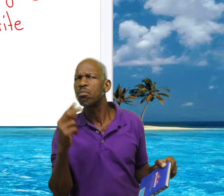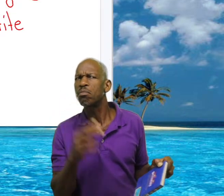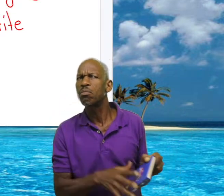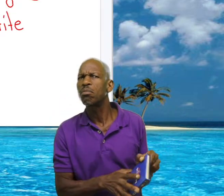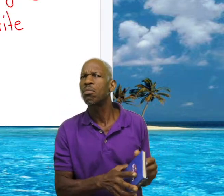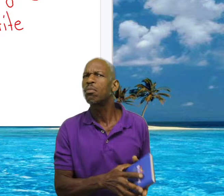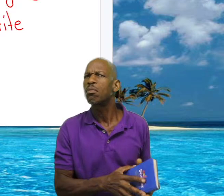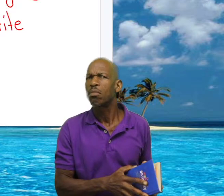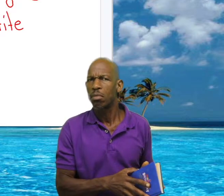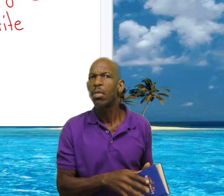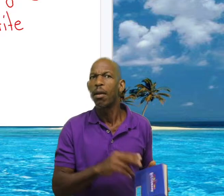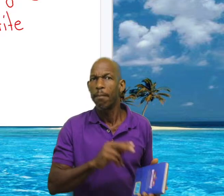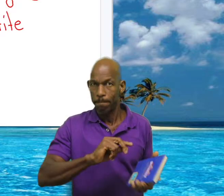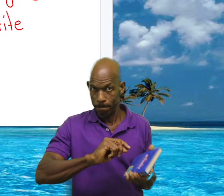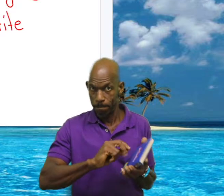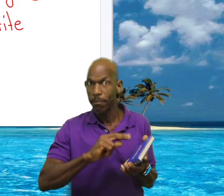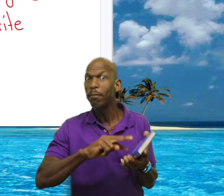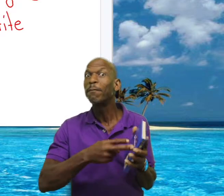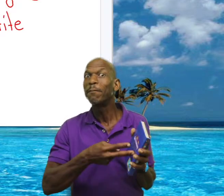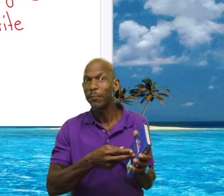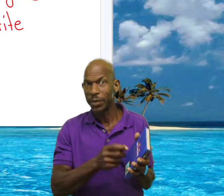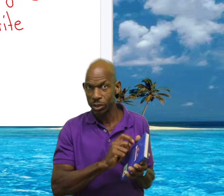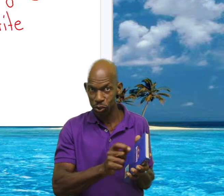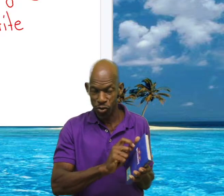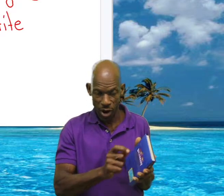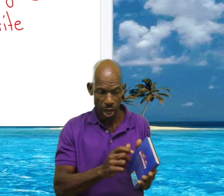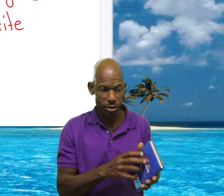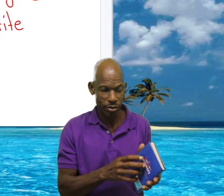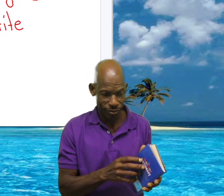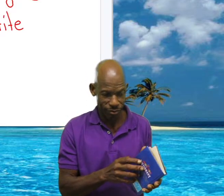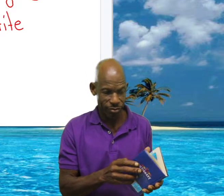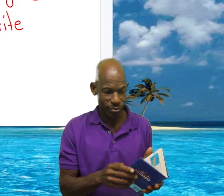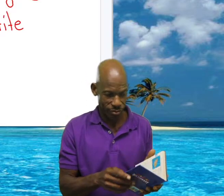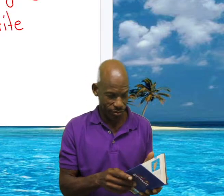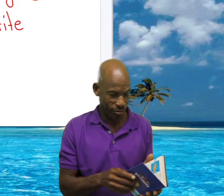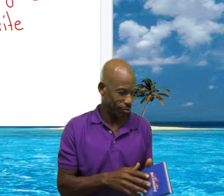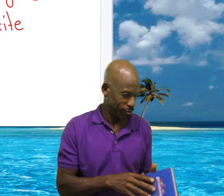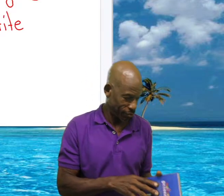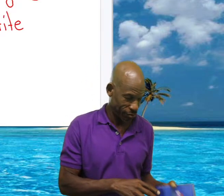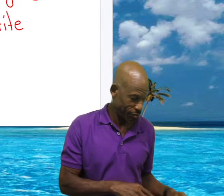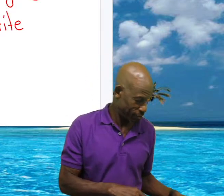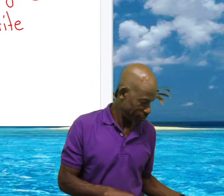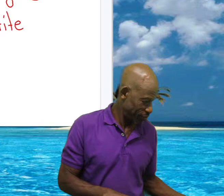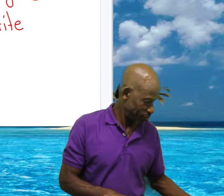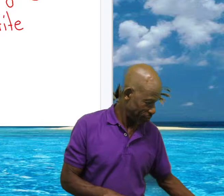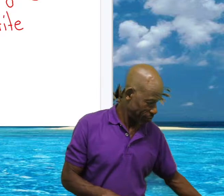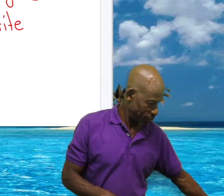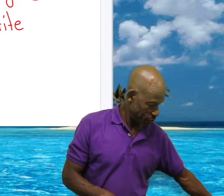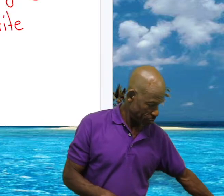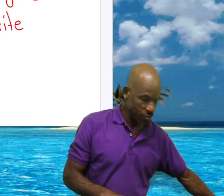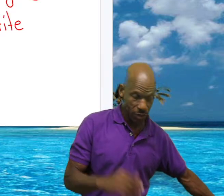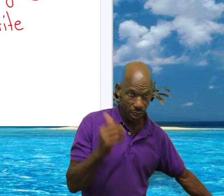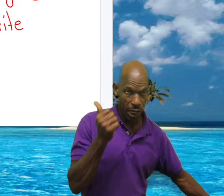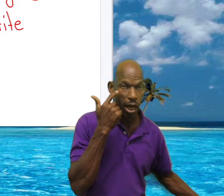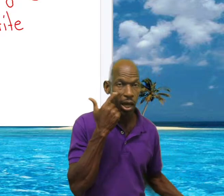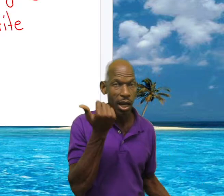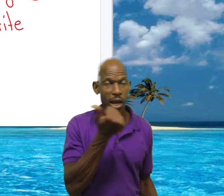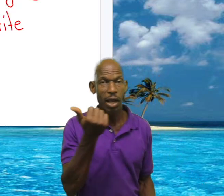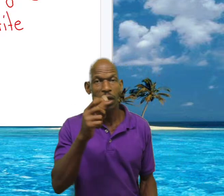noun, the noun book that John is showing you, or it could be a verb. So I will book,